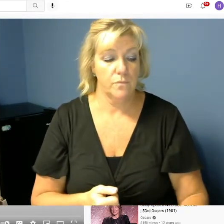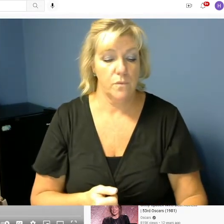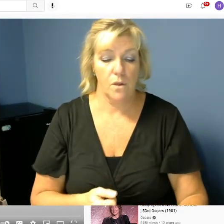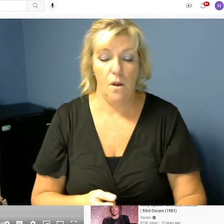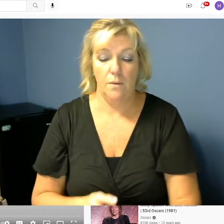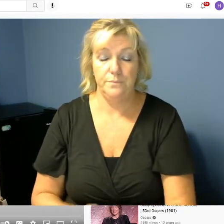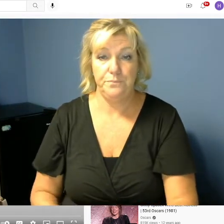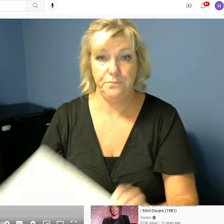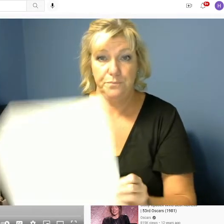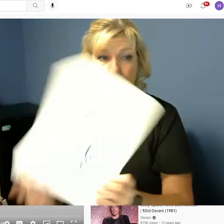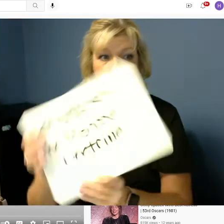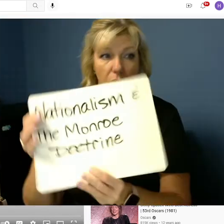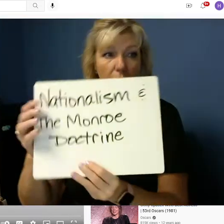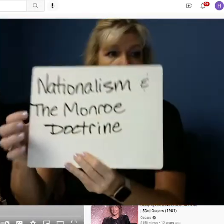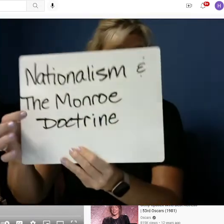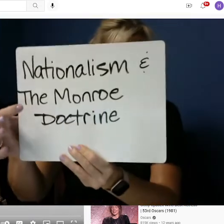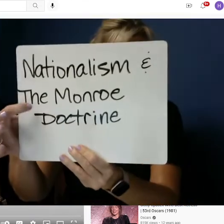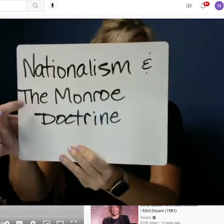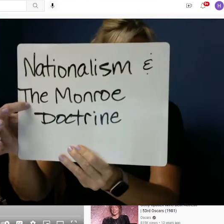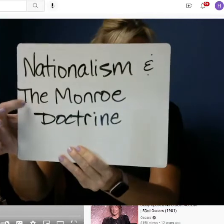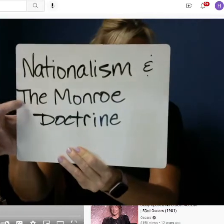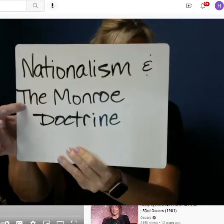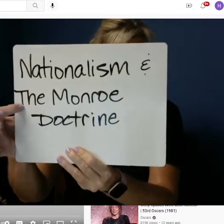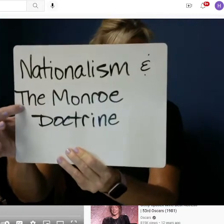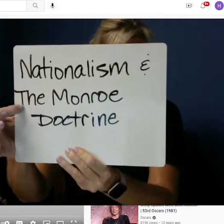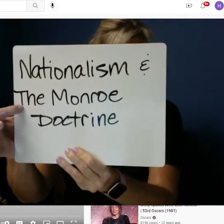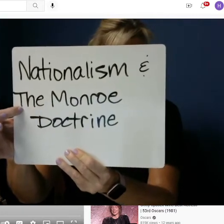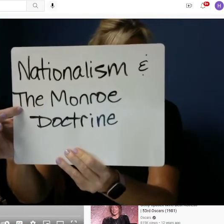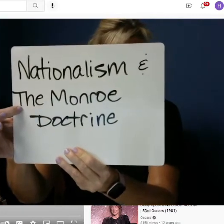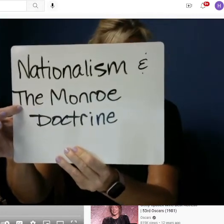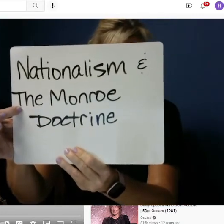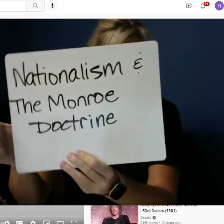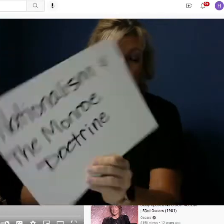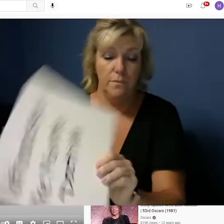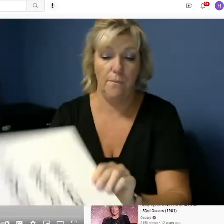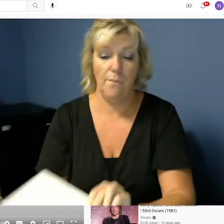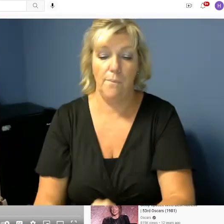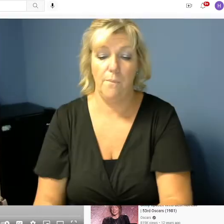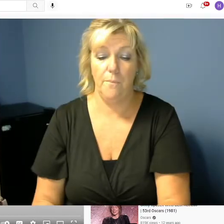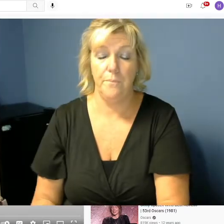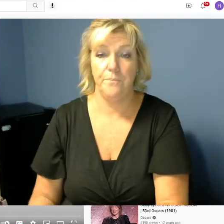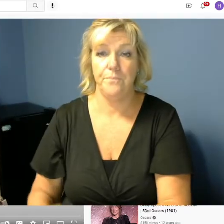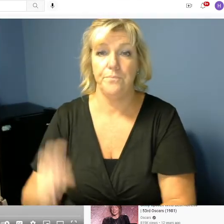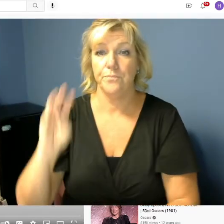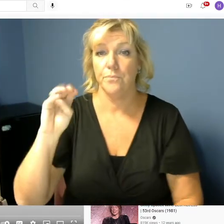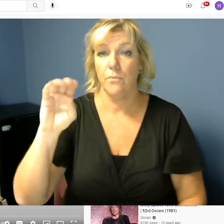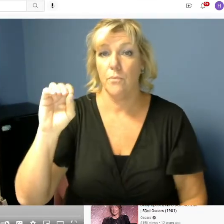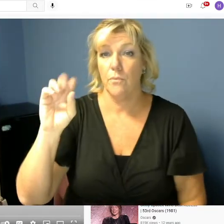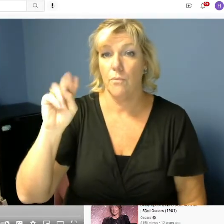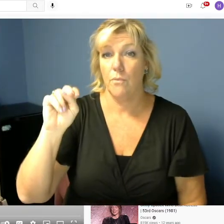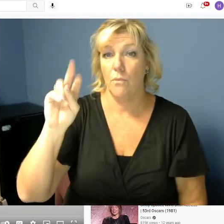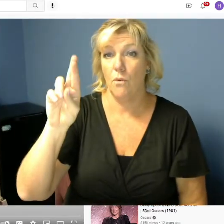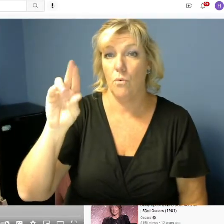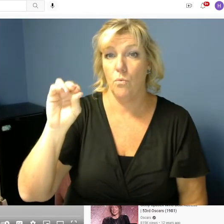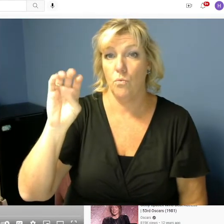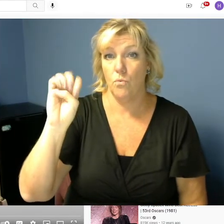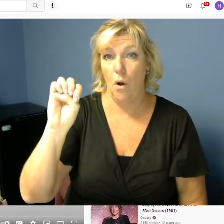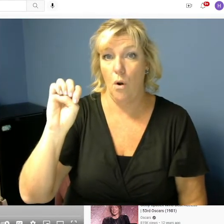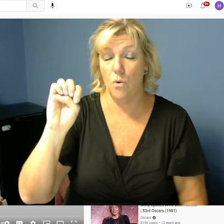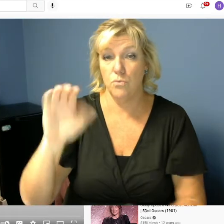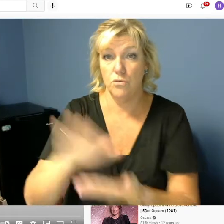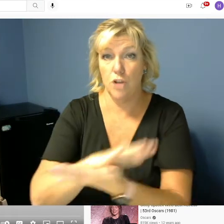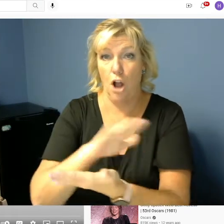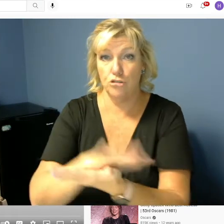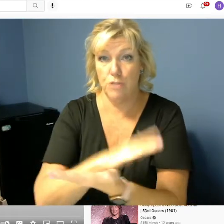the way we're going to put that into nationalism is what happens is there's a lot of revolutions that happen